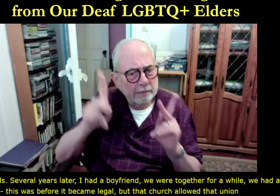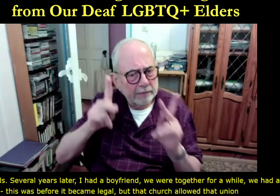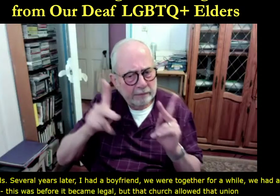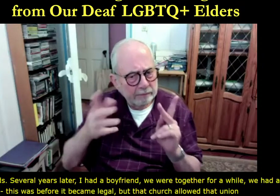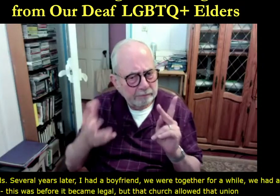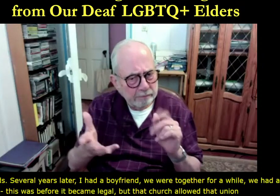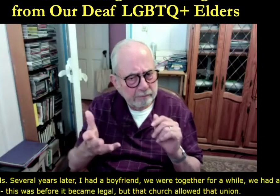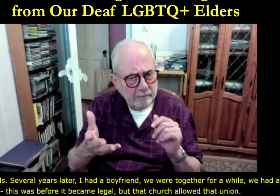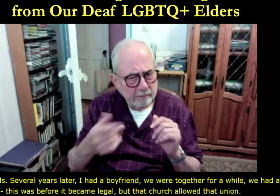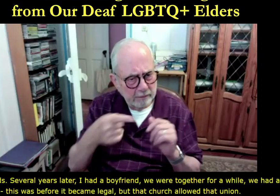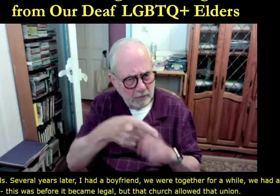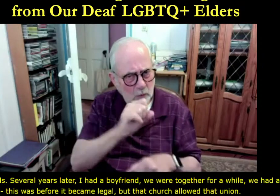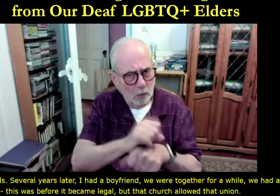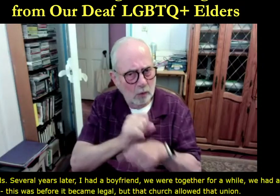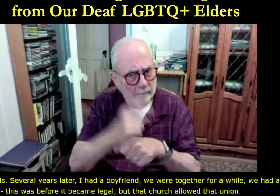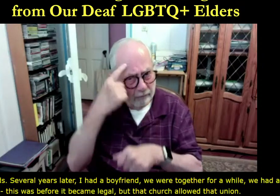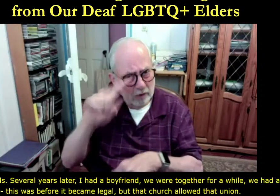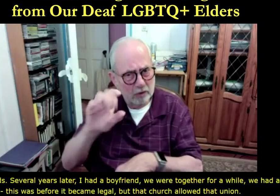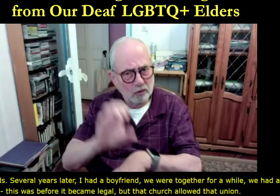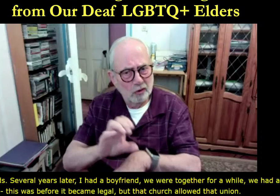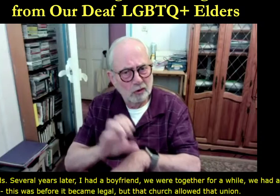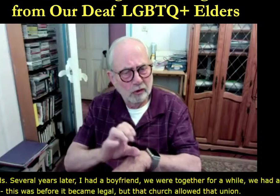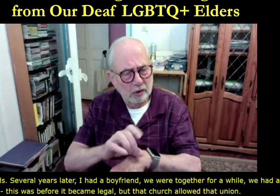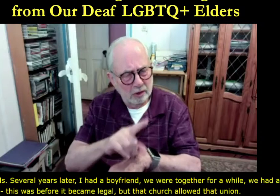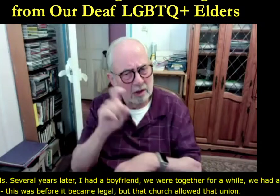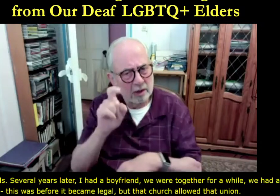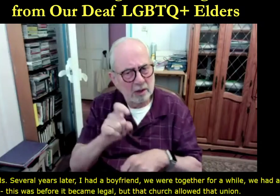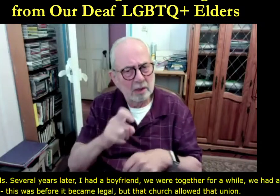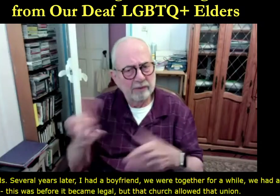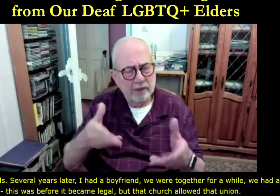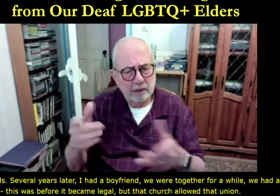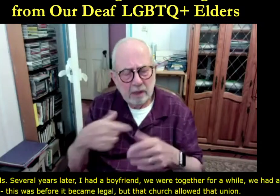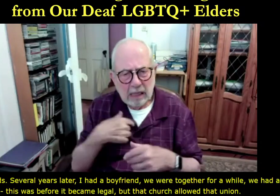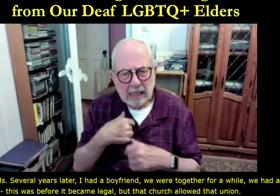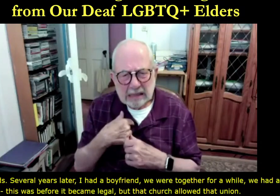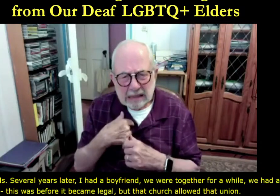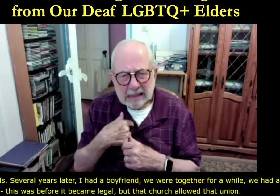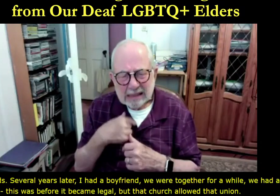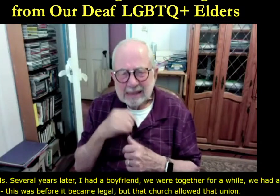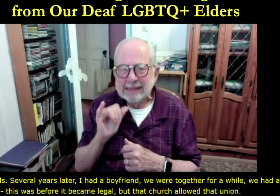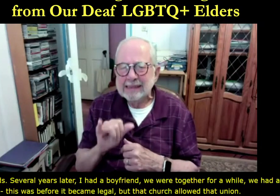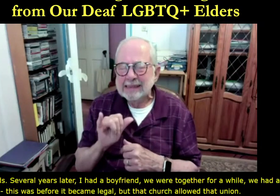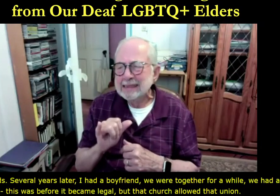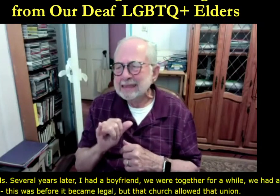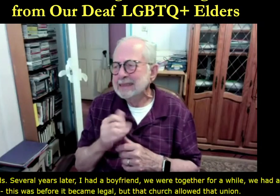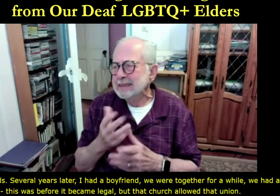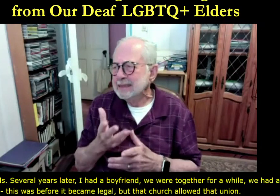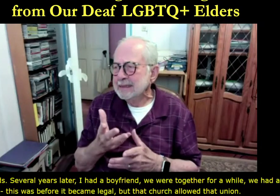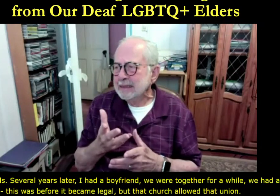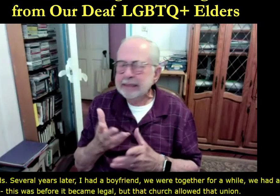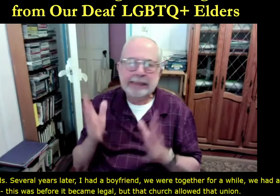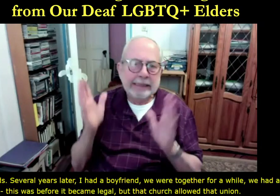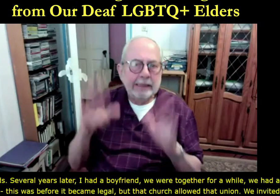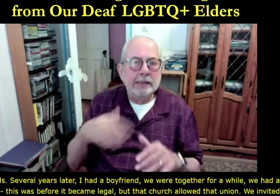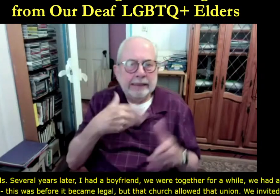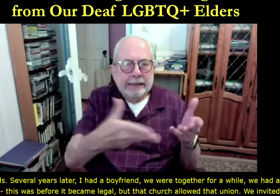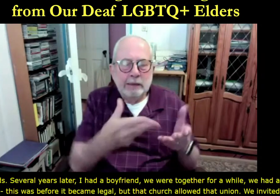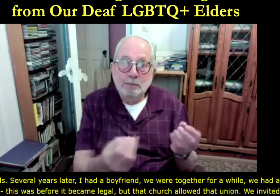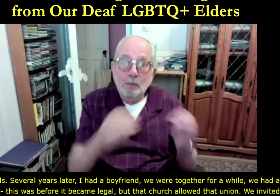inviting these other hearing people you know they work for the church they need to be invited and i thought